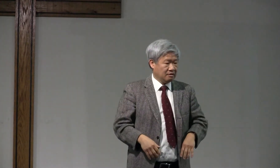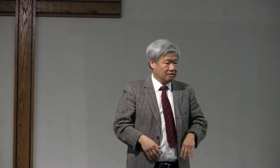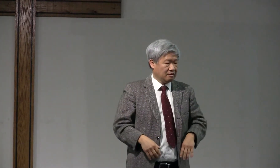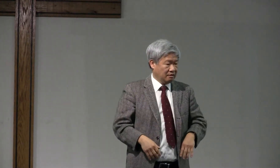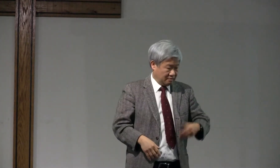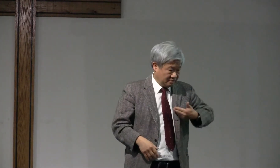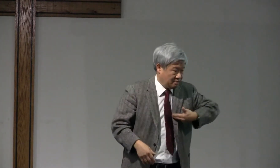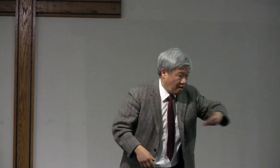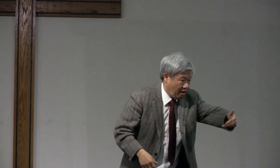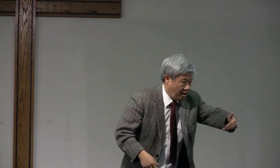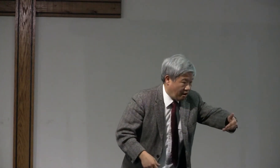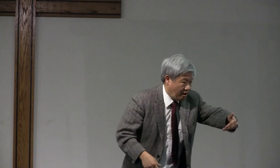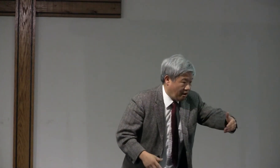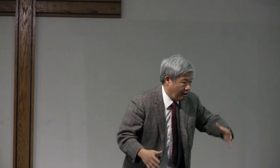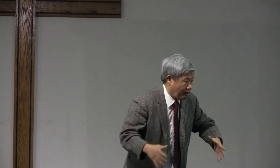and when they were done,